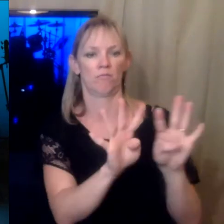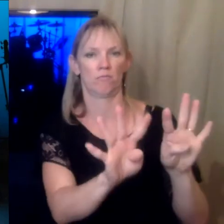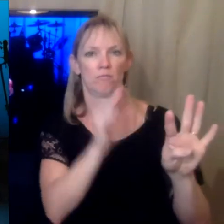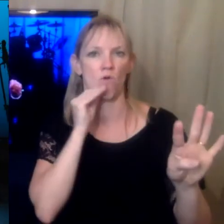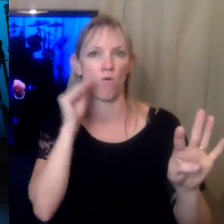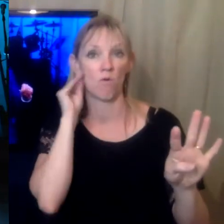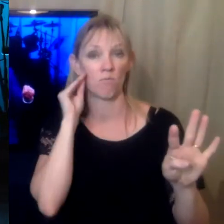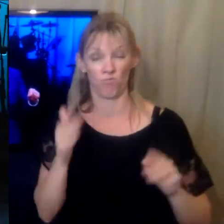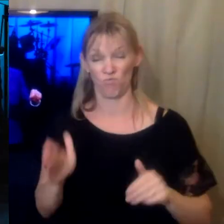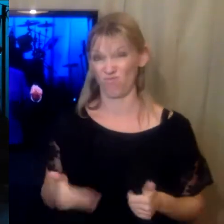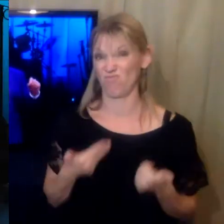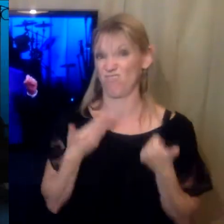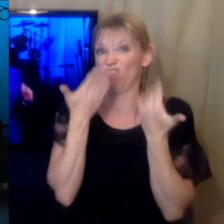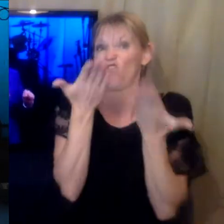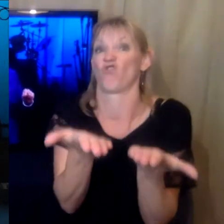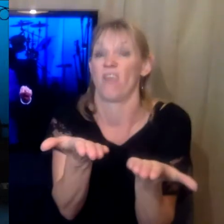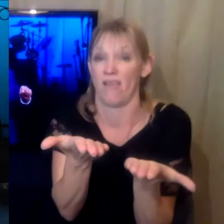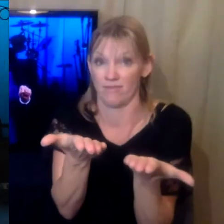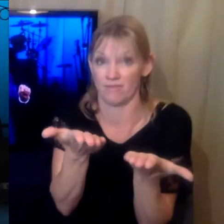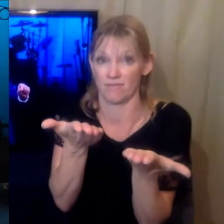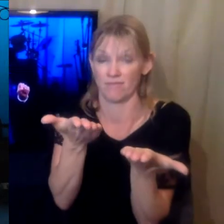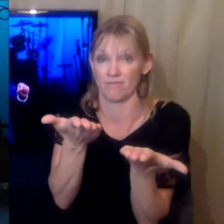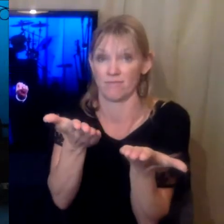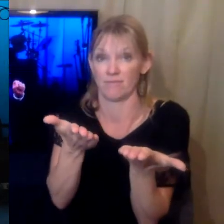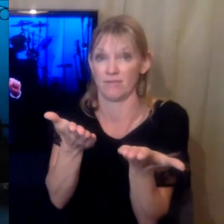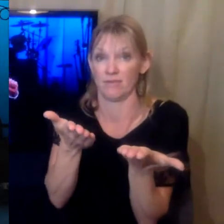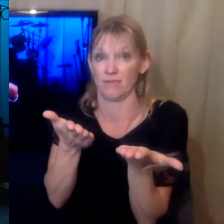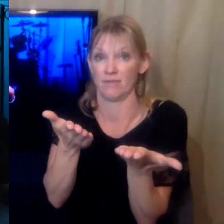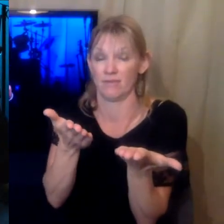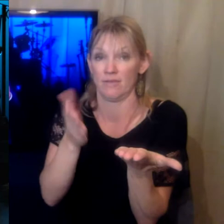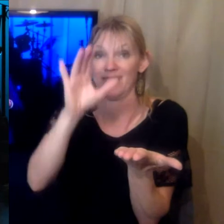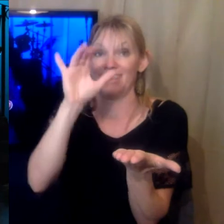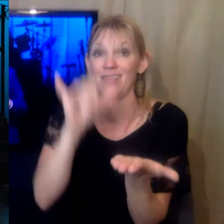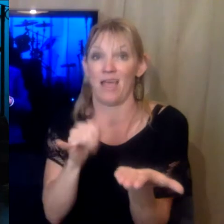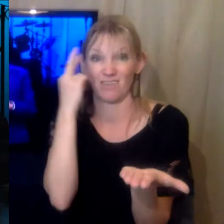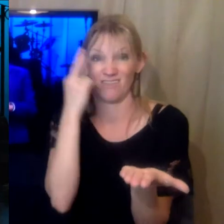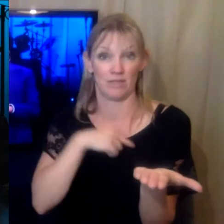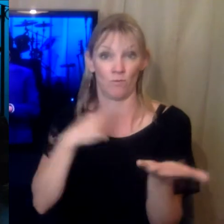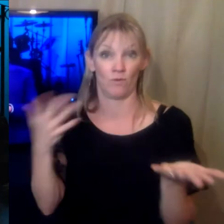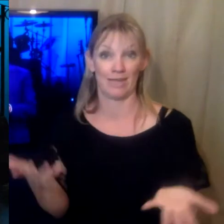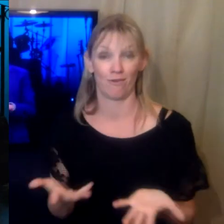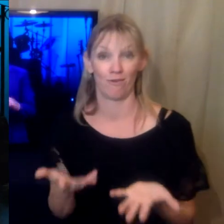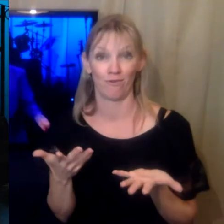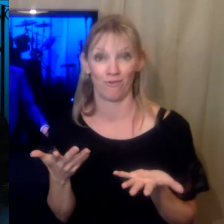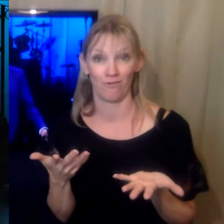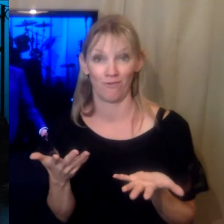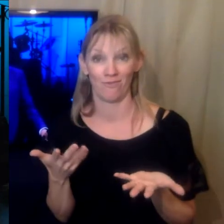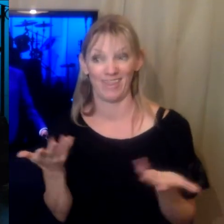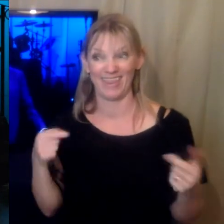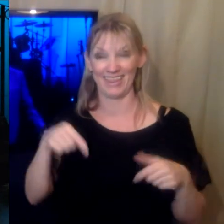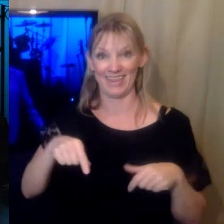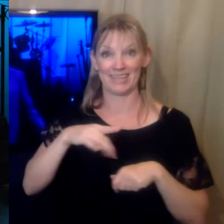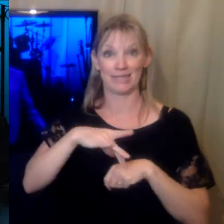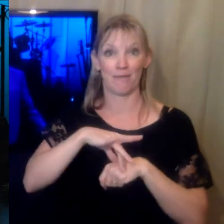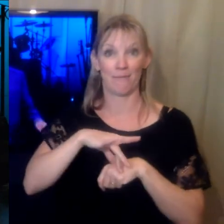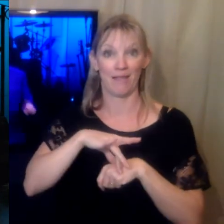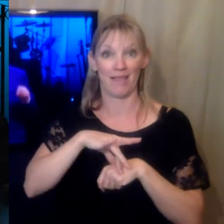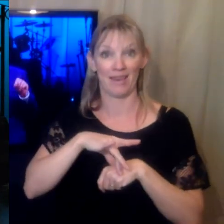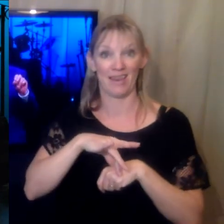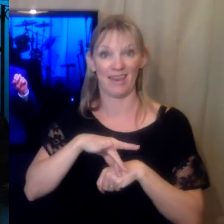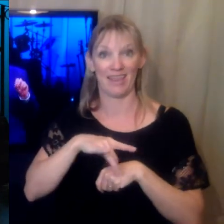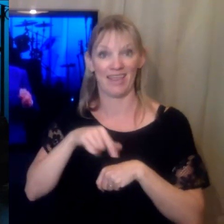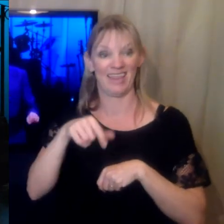want to suggest to you that that's why we are here on this planet at